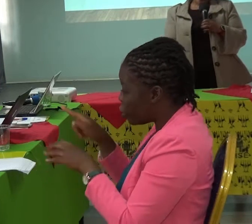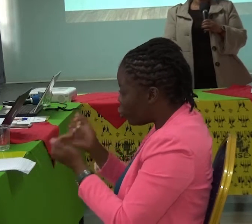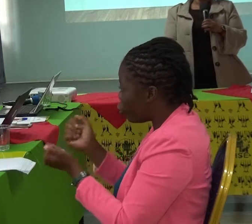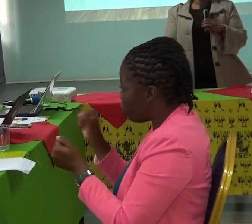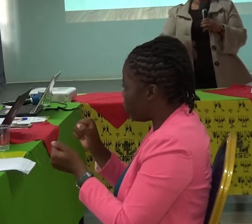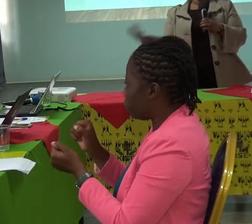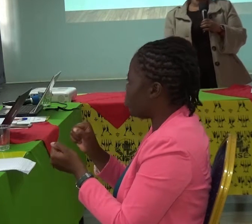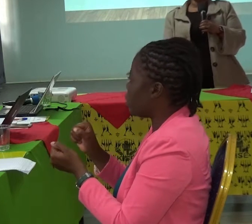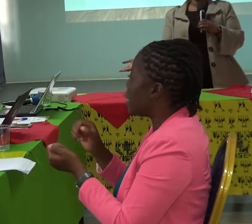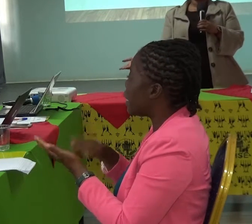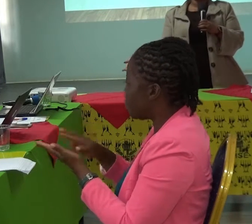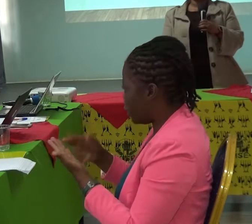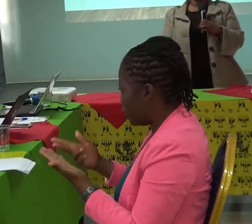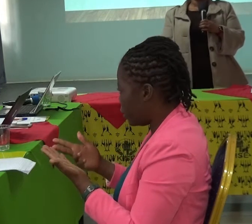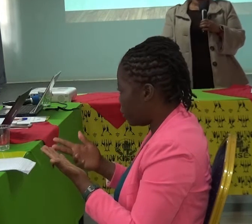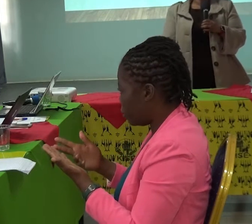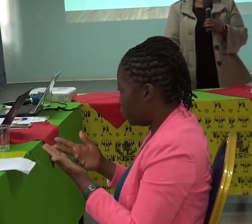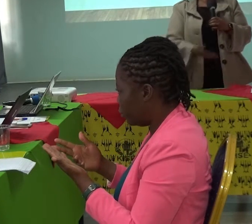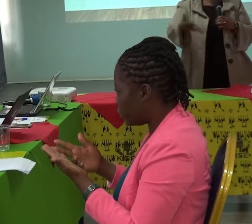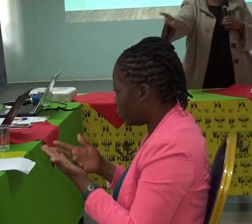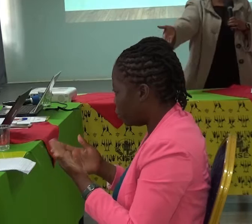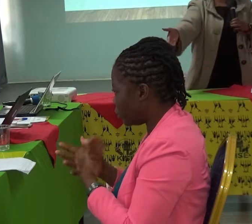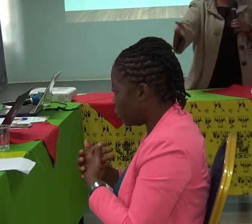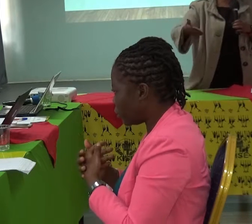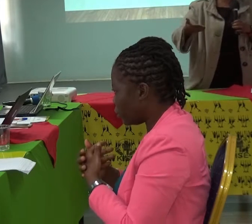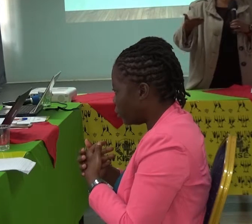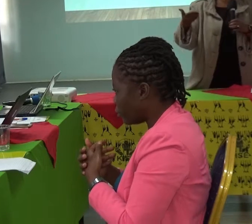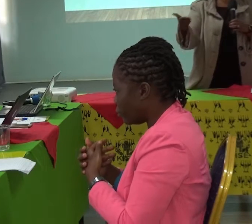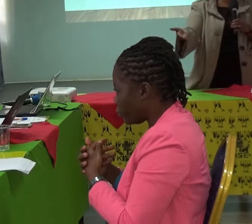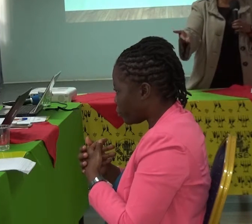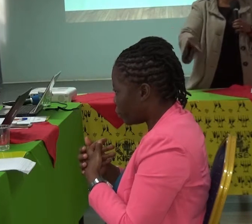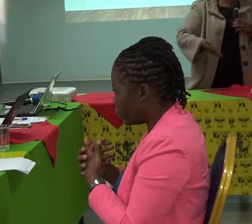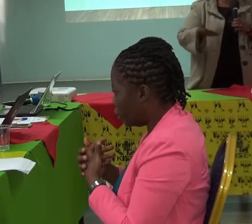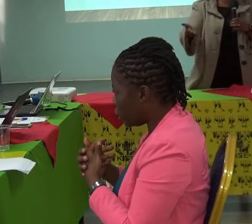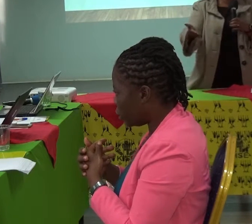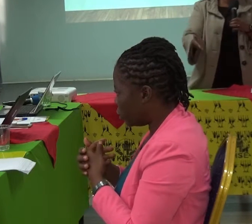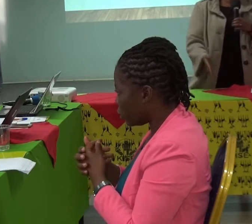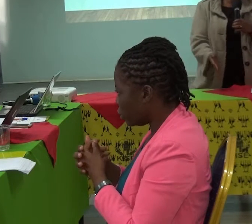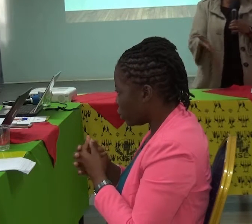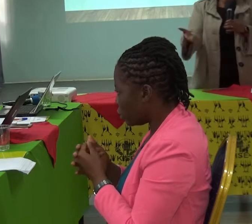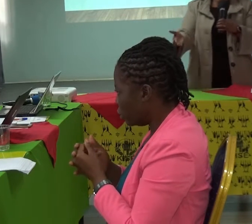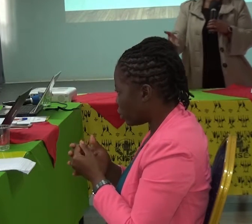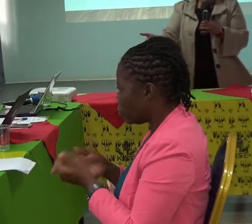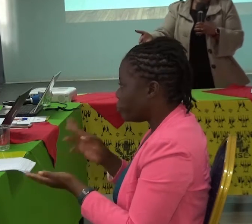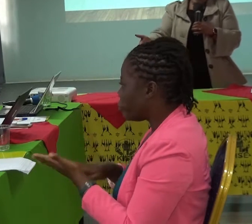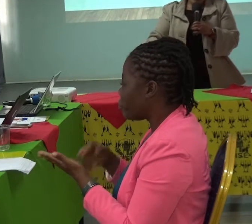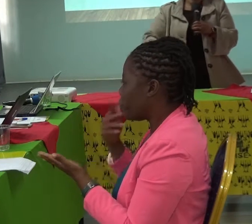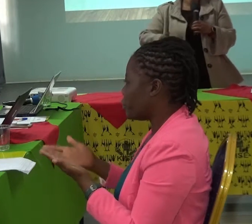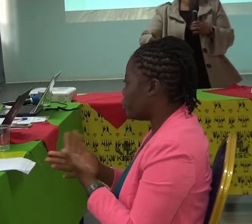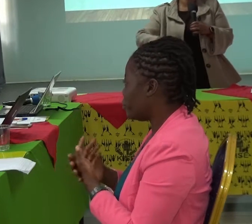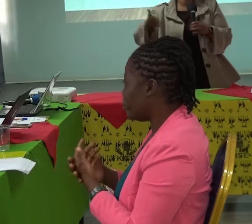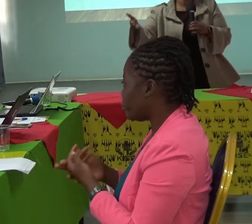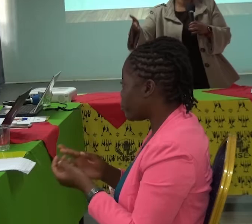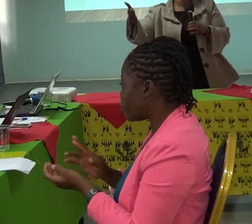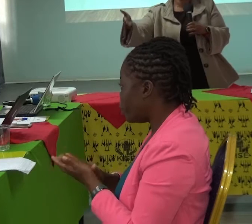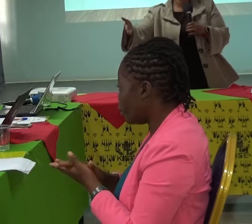of Education said, can you have a unique identifier? Can you go out of your way to have these children registered? Once they are registered, you'll even be able to track them